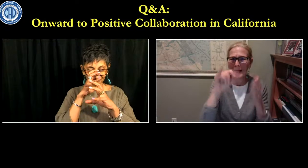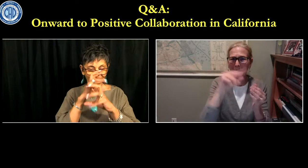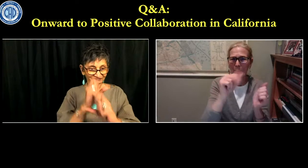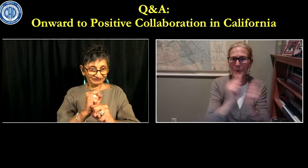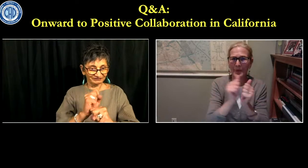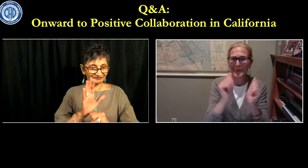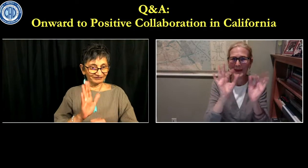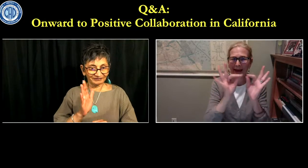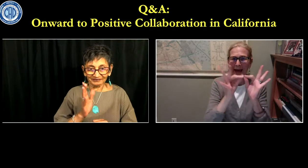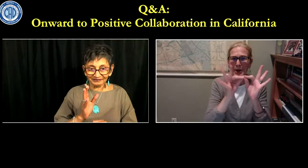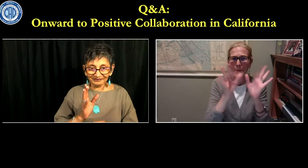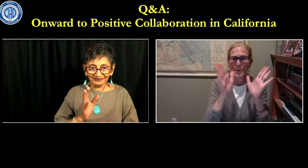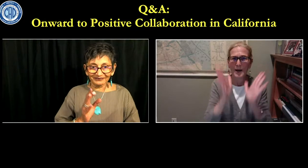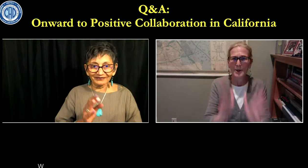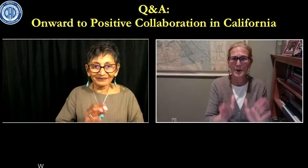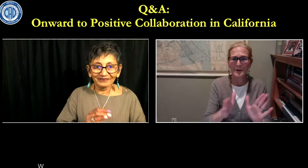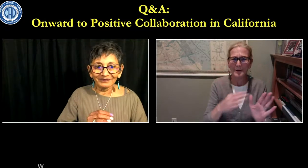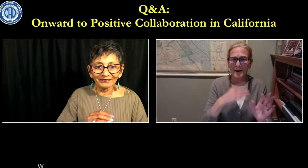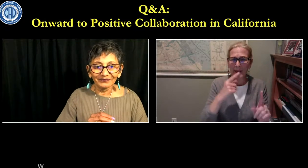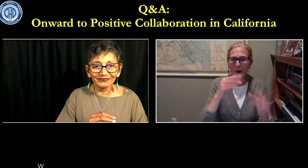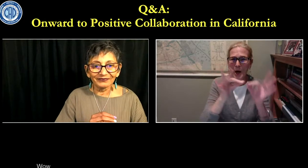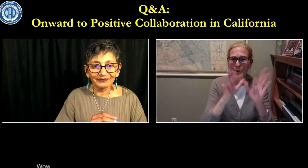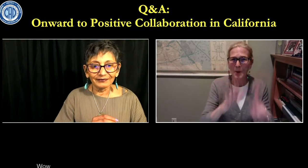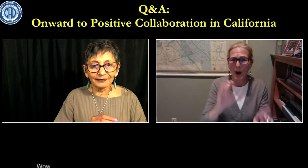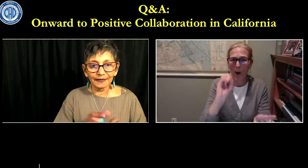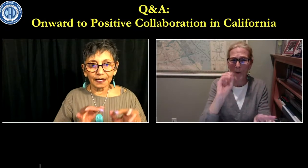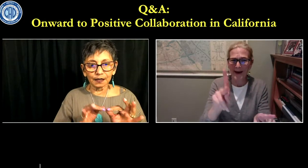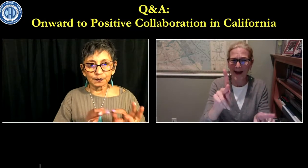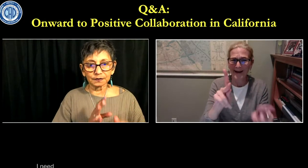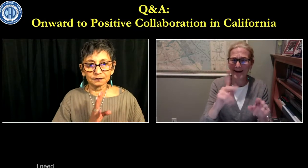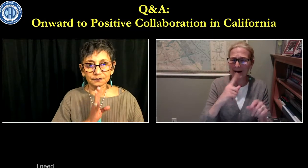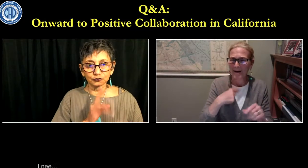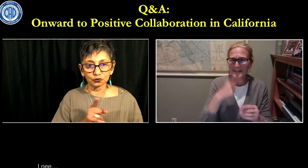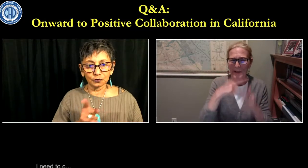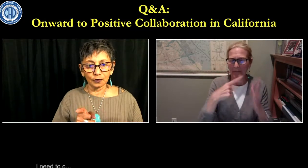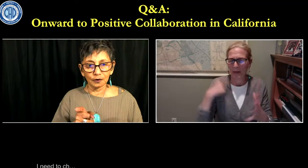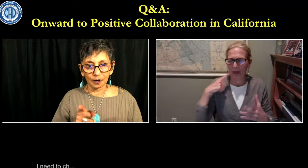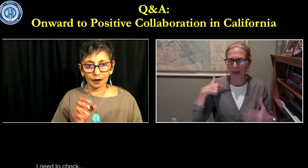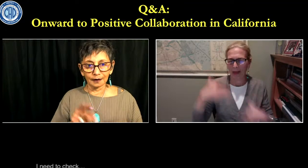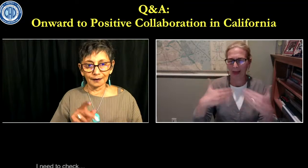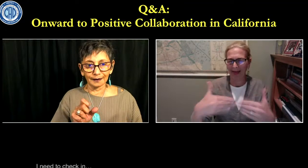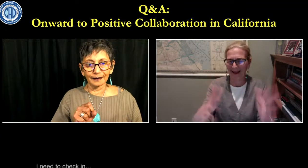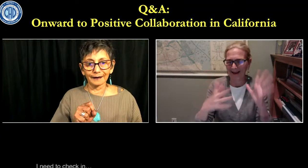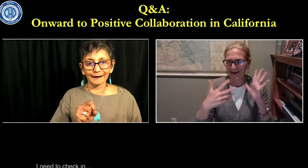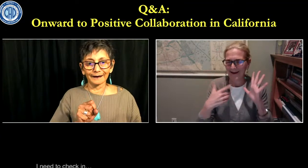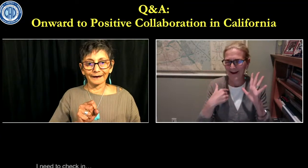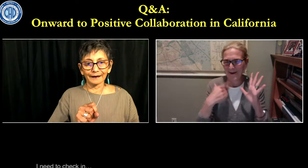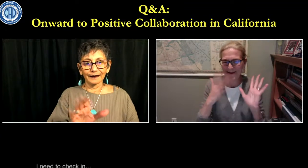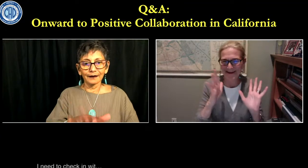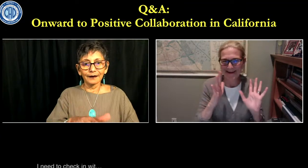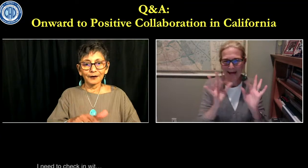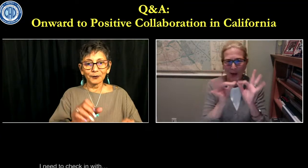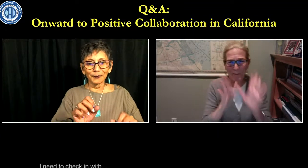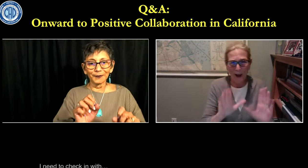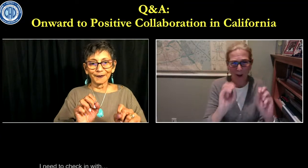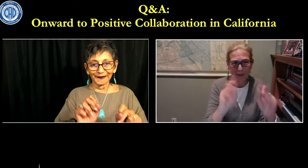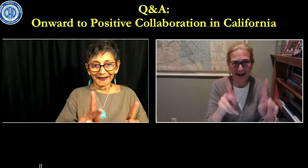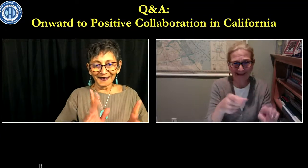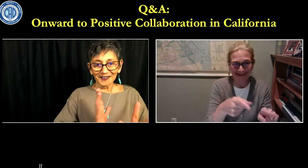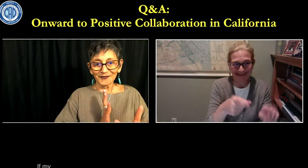wow. I need to check in with my interpreter if my interpreter's okay.